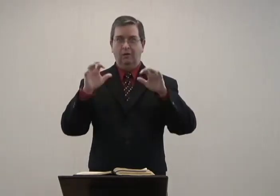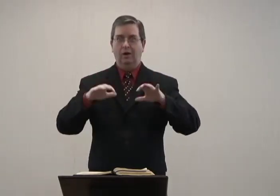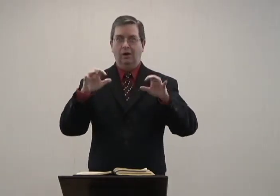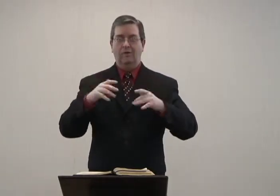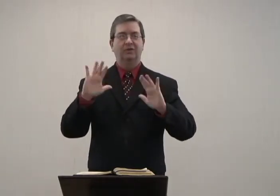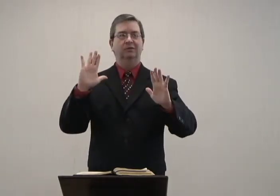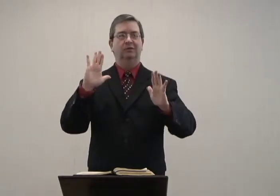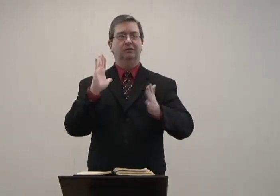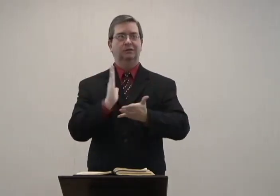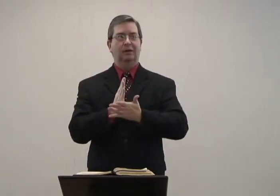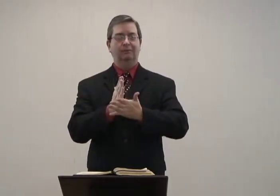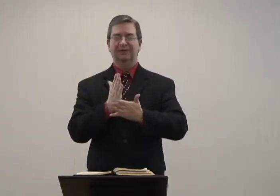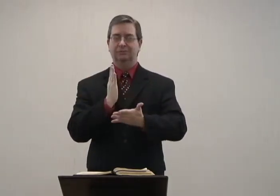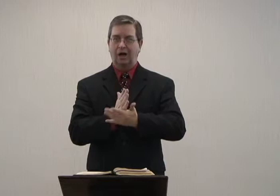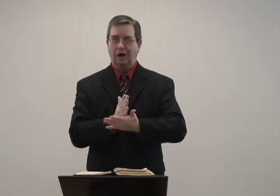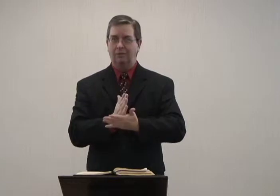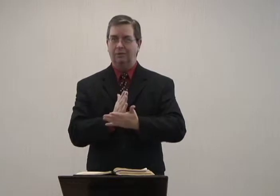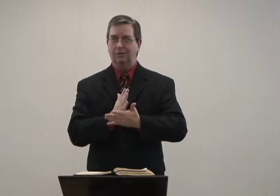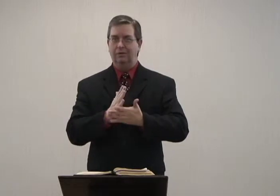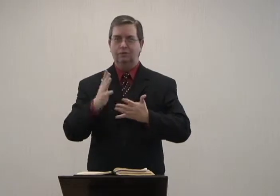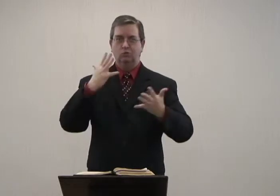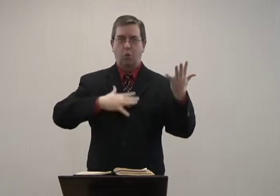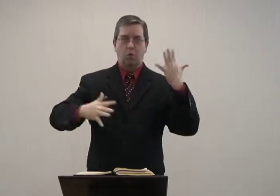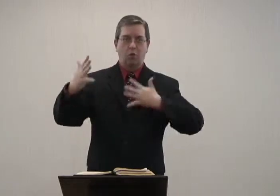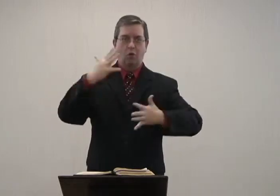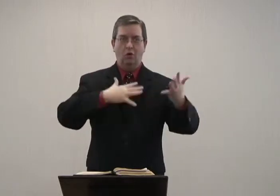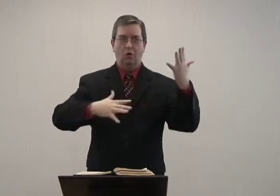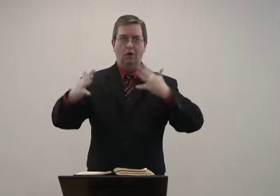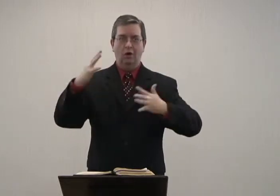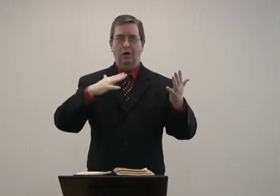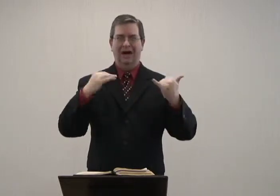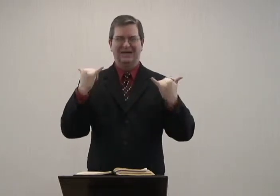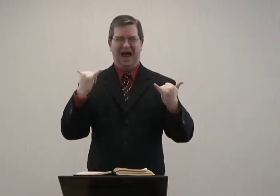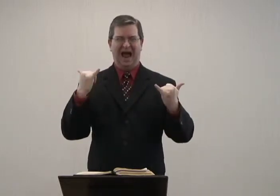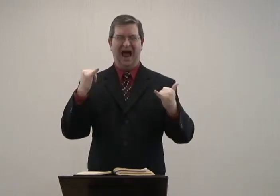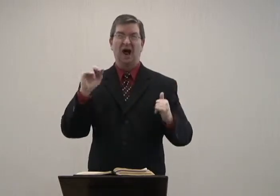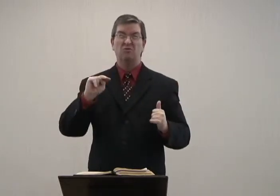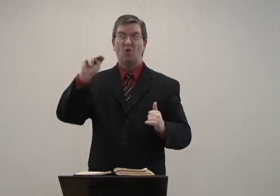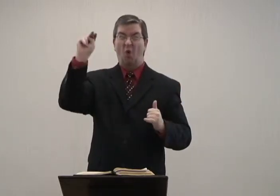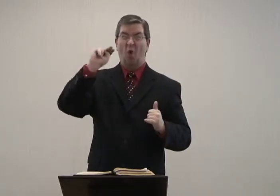outside. It's been raining for a while, but it stopped.